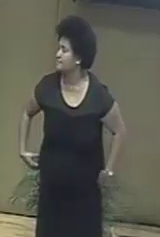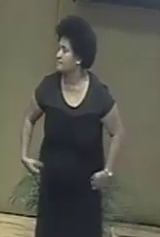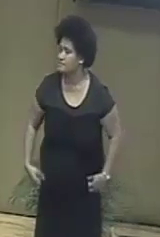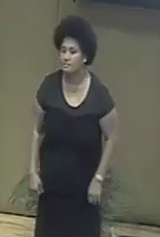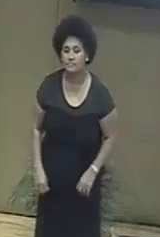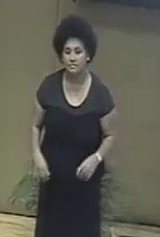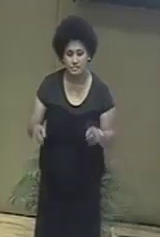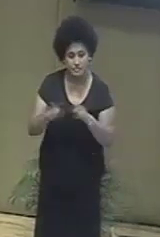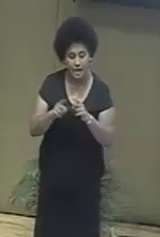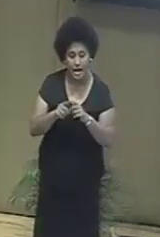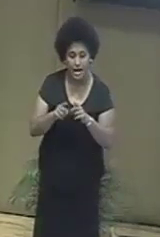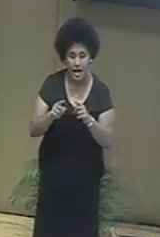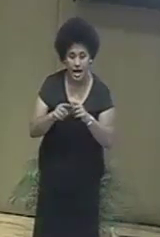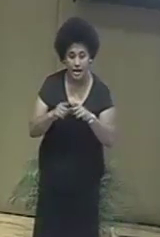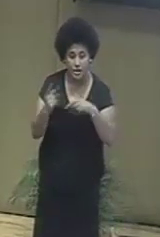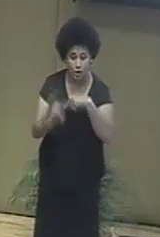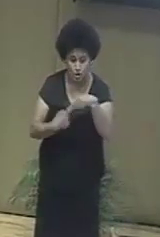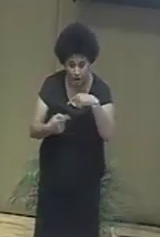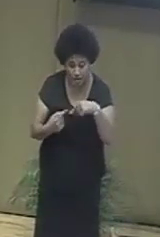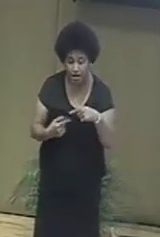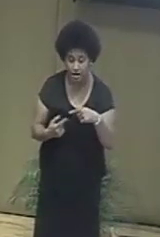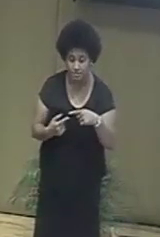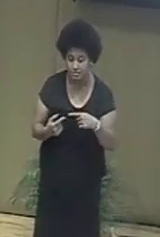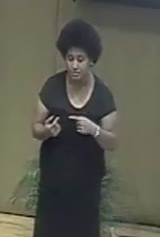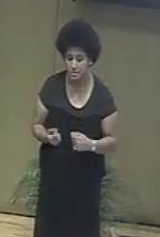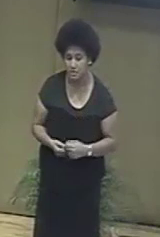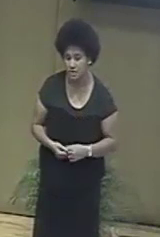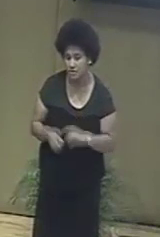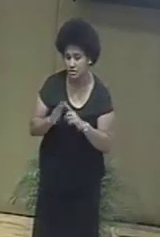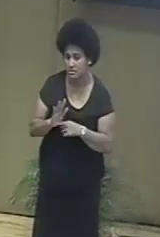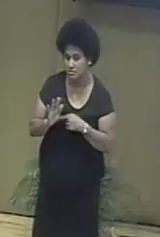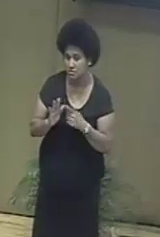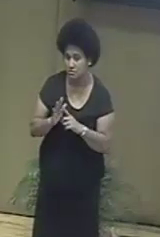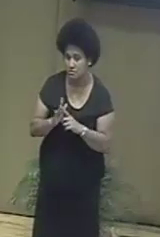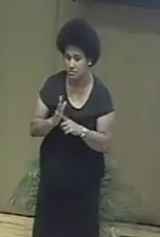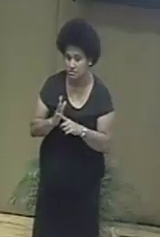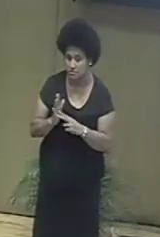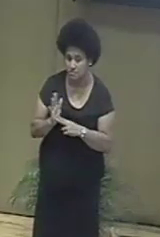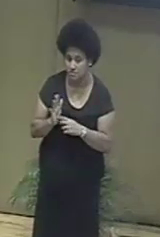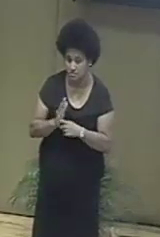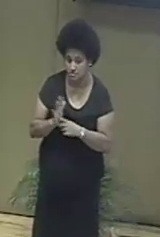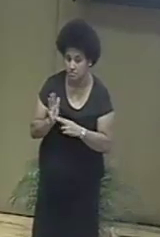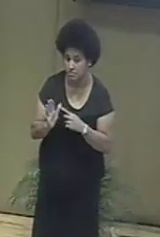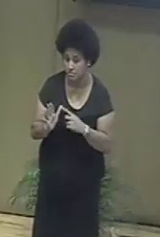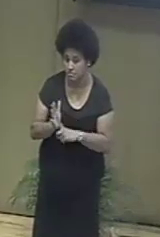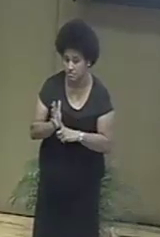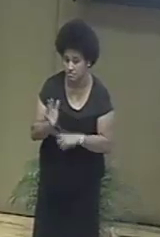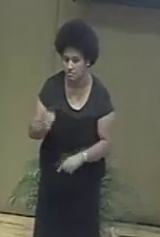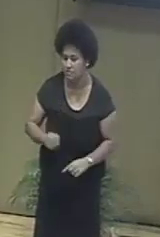particularly in things like journaling and things like that we've done, we get students to do little activities, but